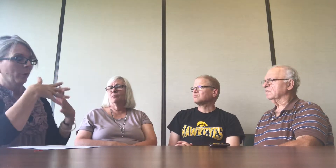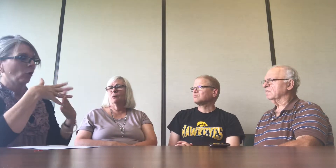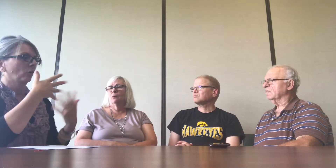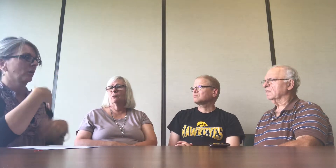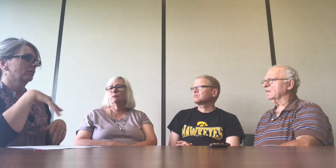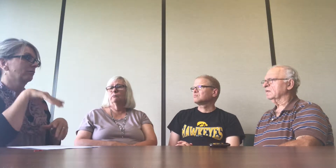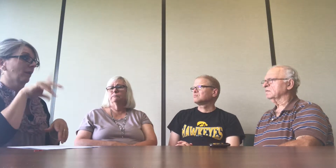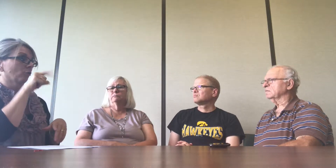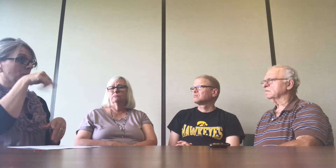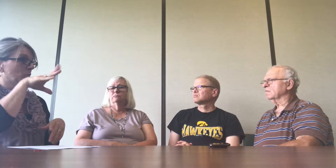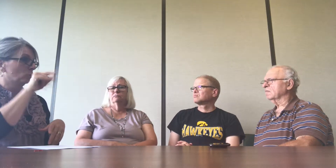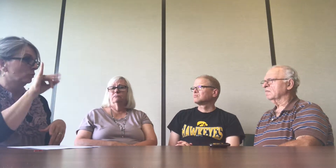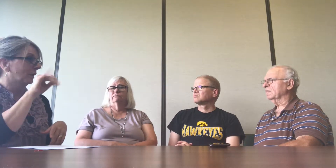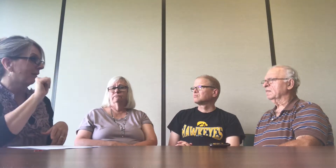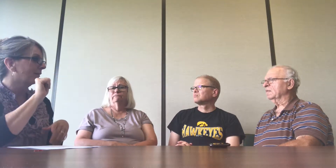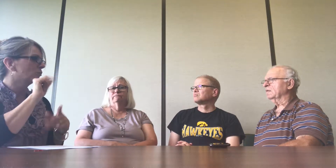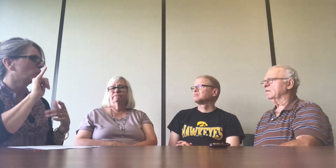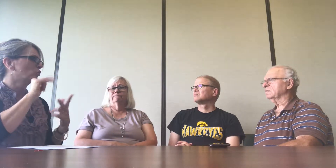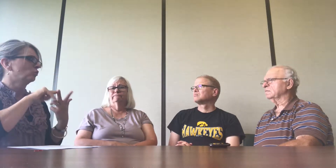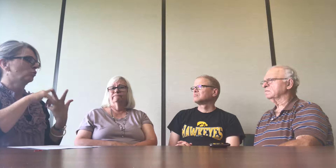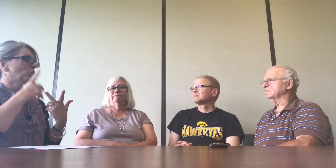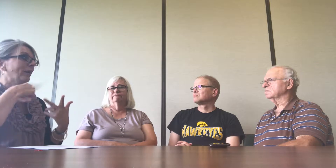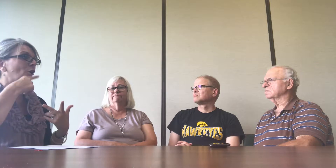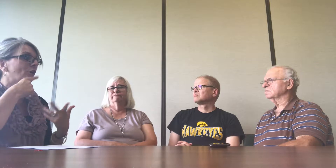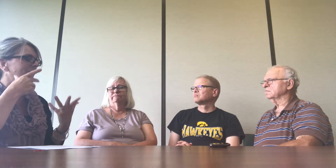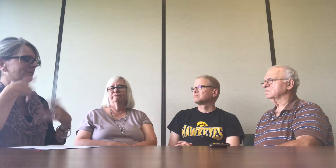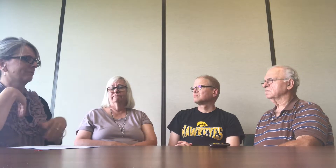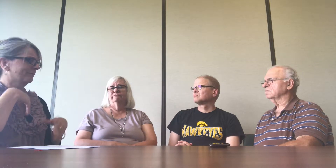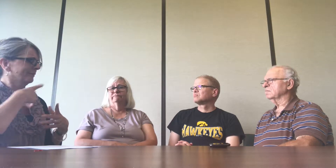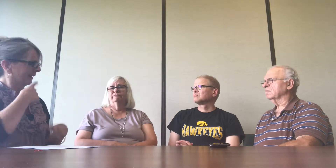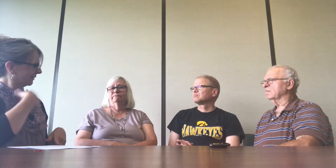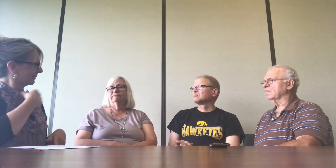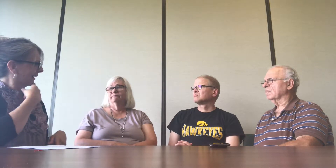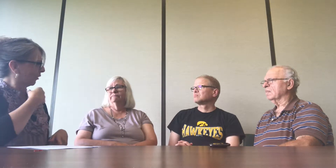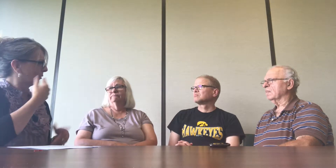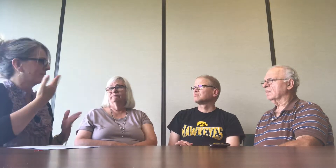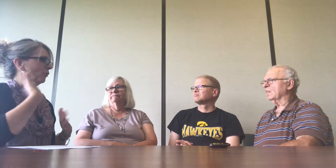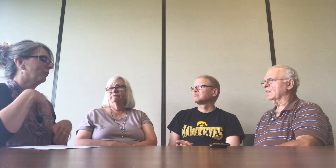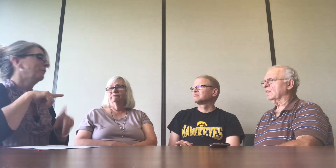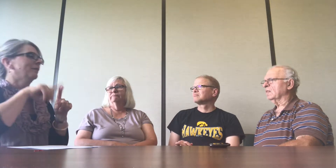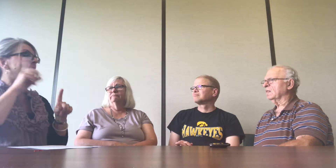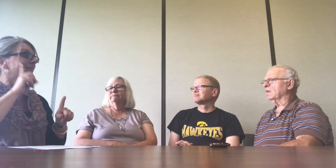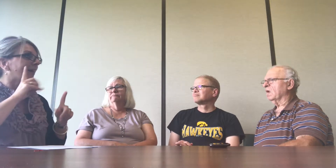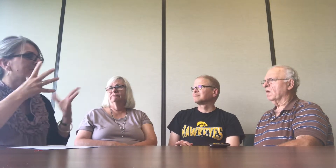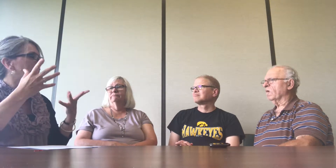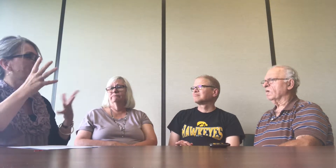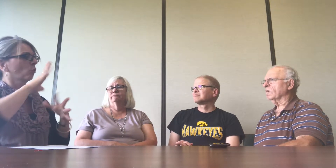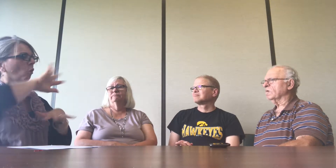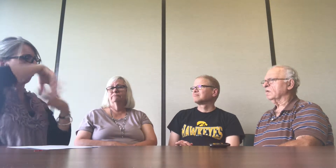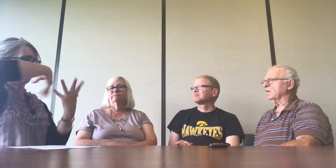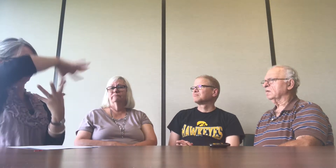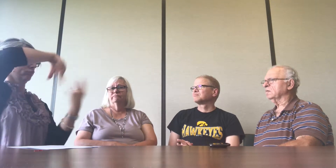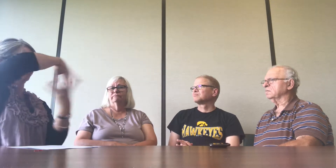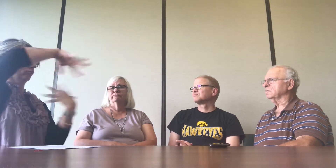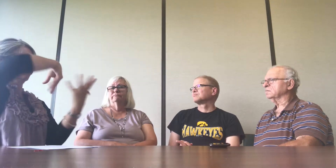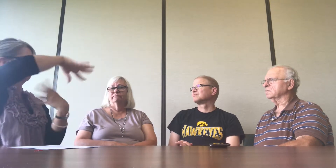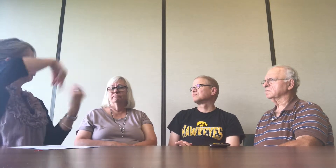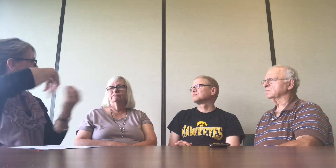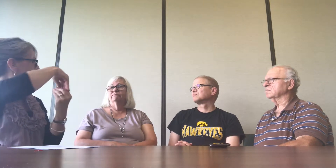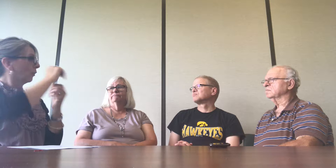Jennifer, it's not just CODAs, it's everyone. Hearing people, African American, LGBTQIA,